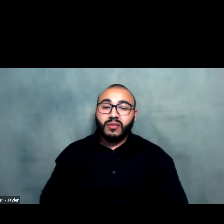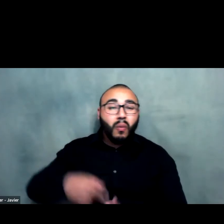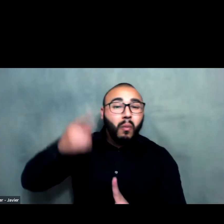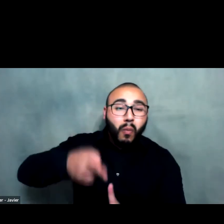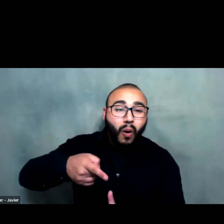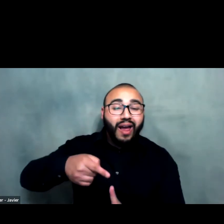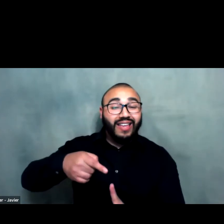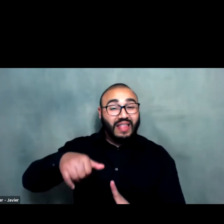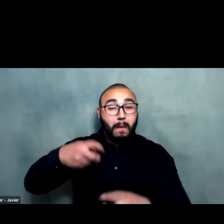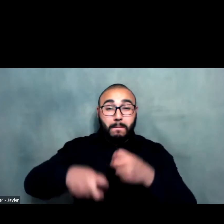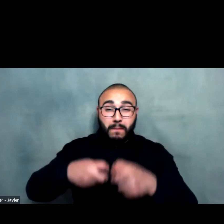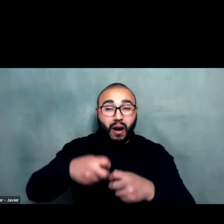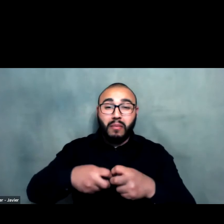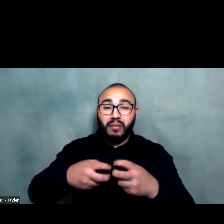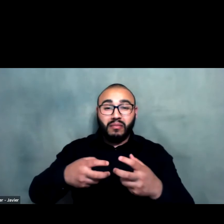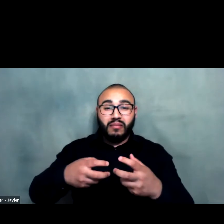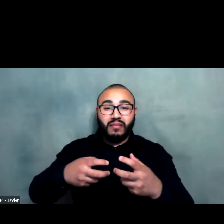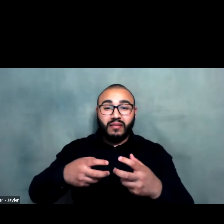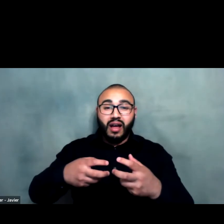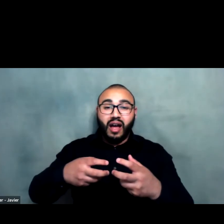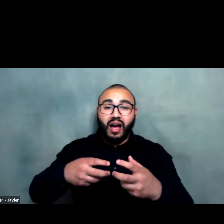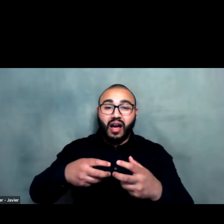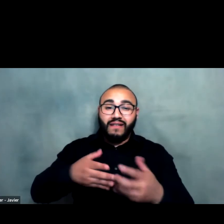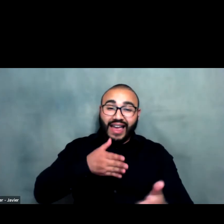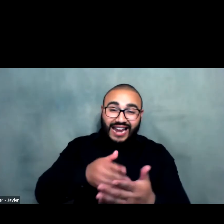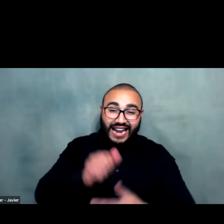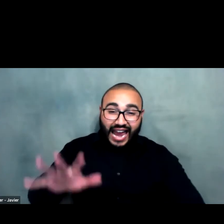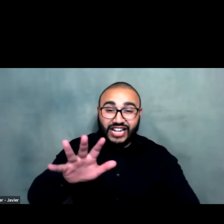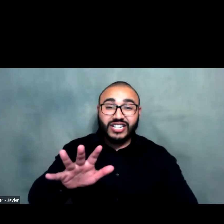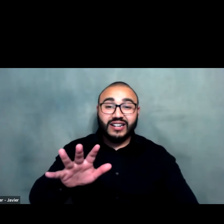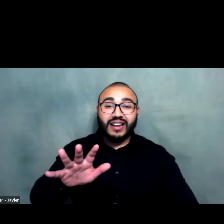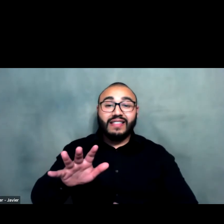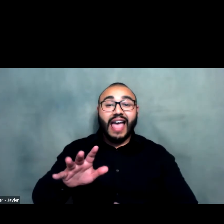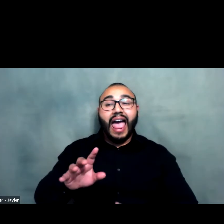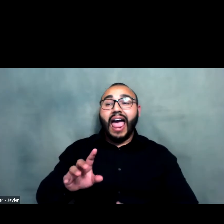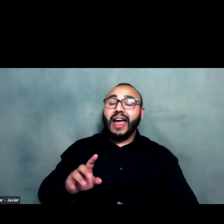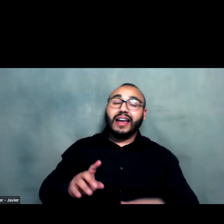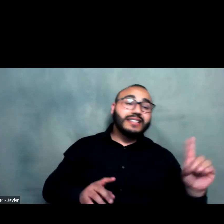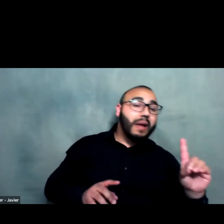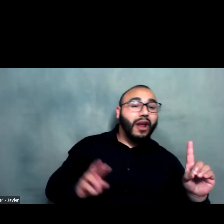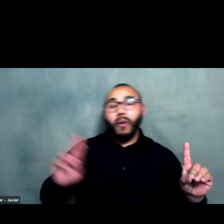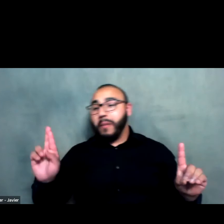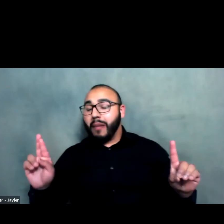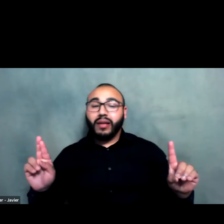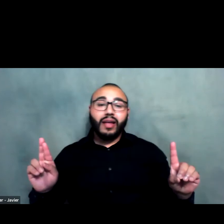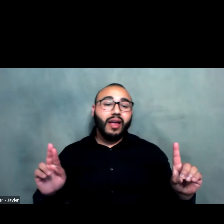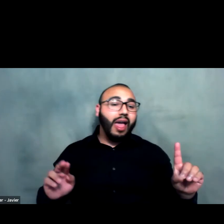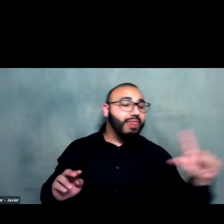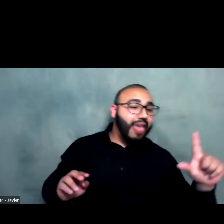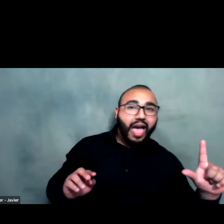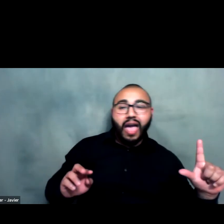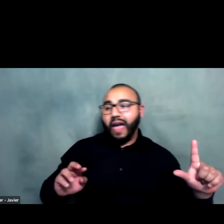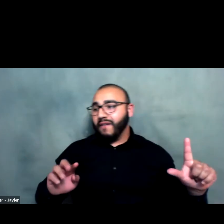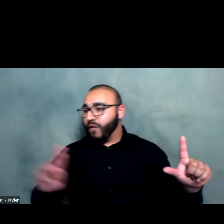or a right issue. It's a humanity issue and it impacts us all. People oftentimes say that they don't have